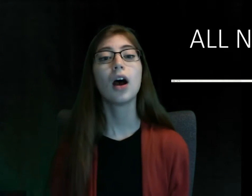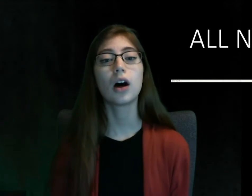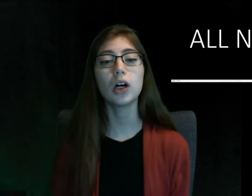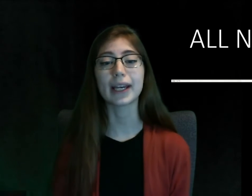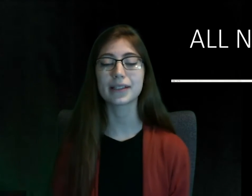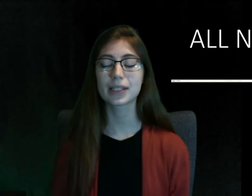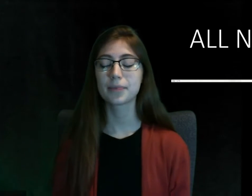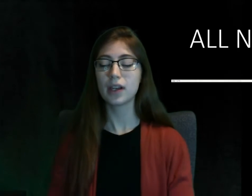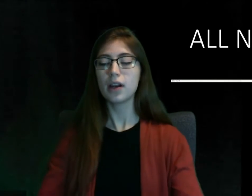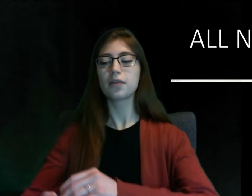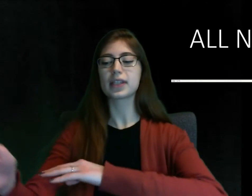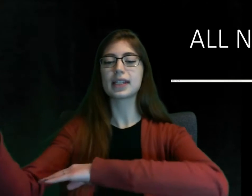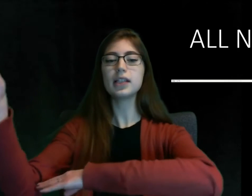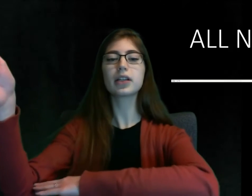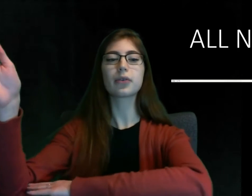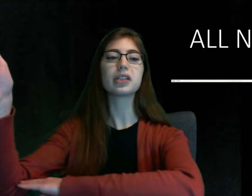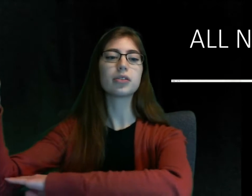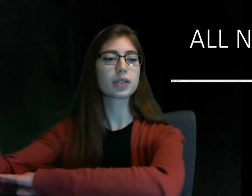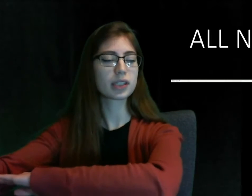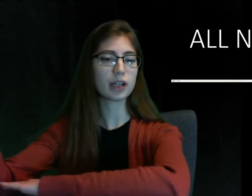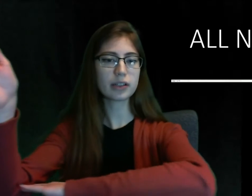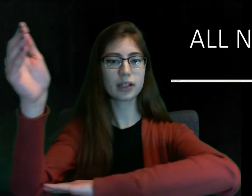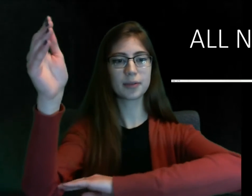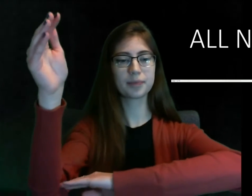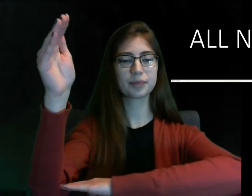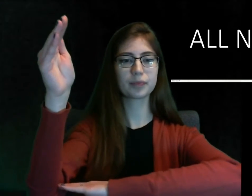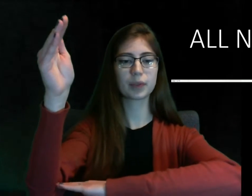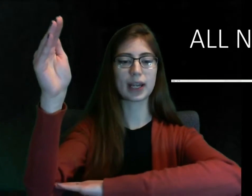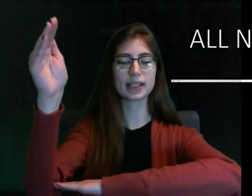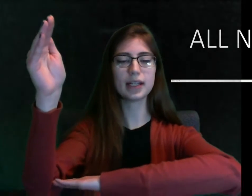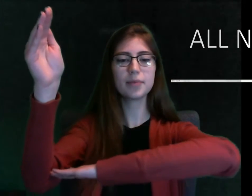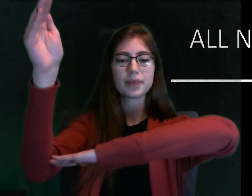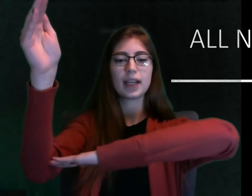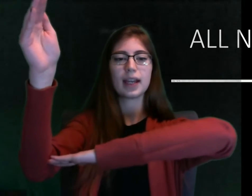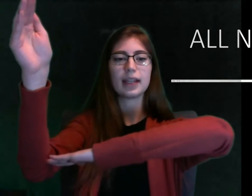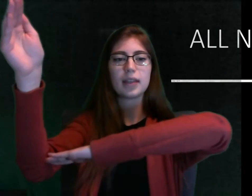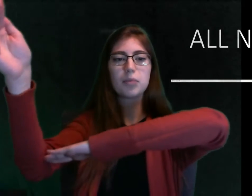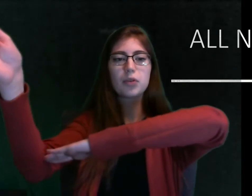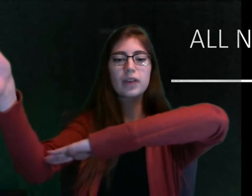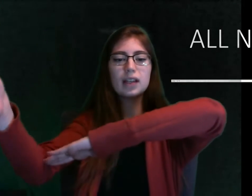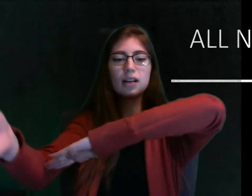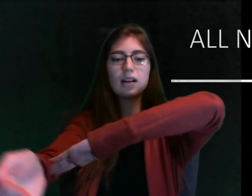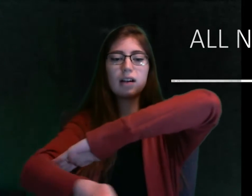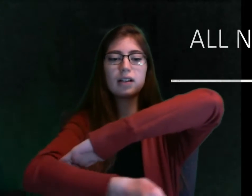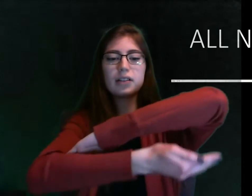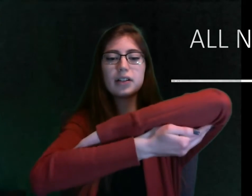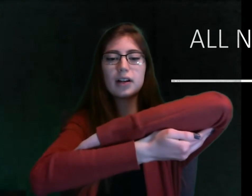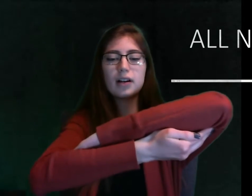All night. For this sign, you're going to start your hand here and then move it under your arm